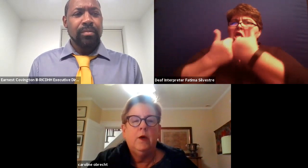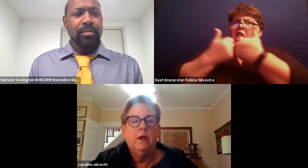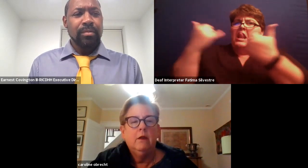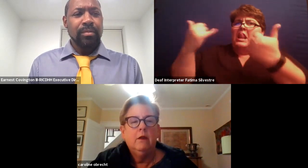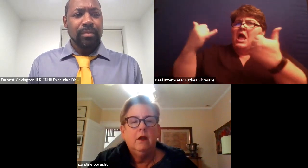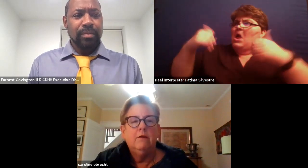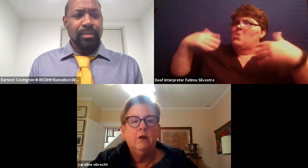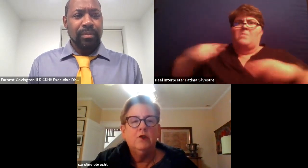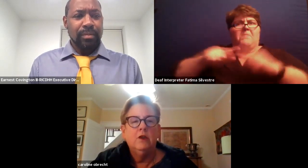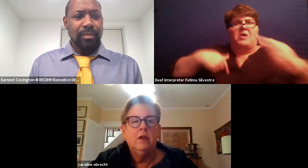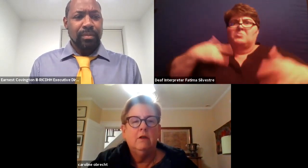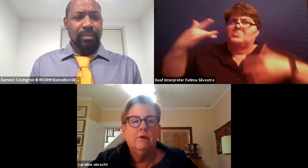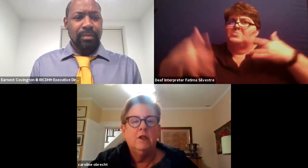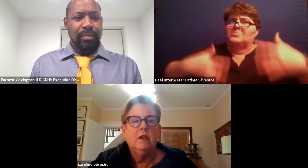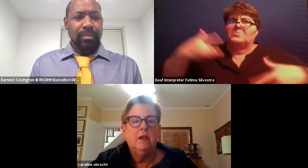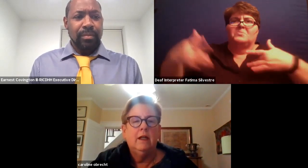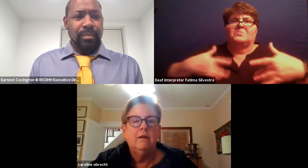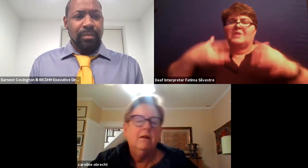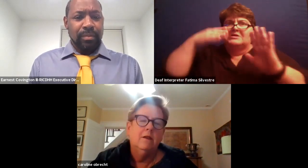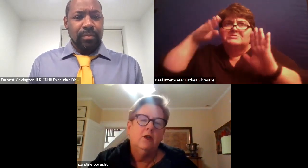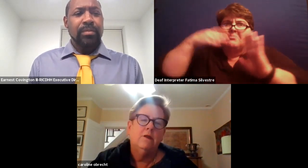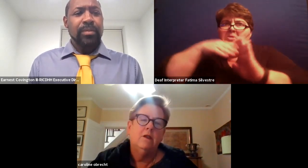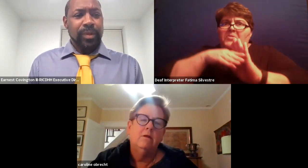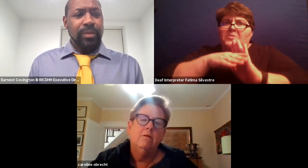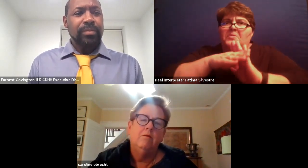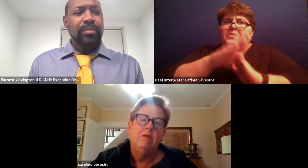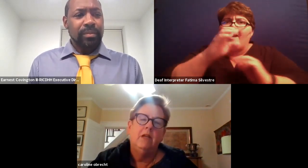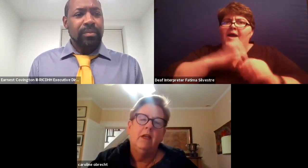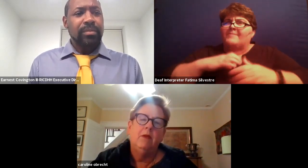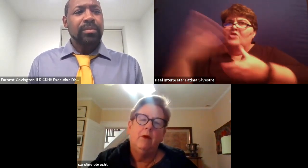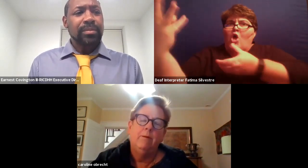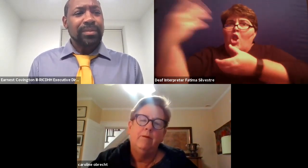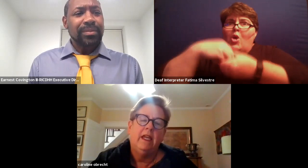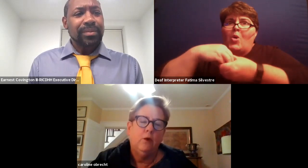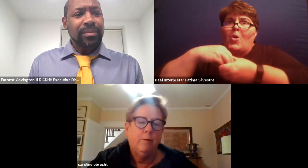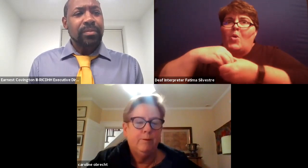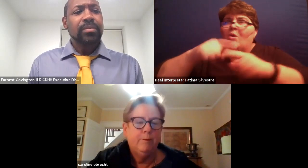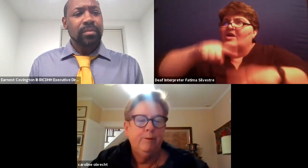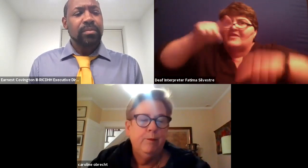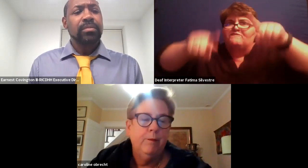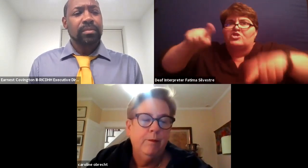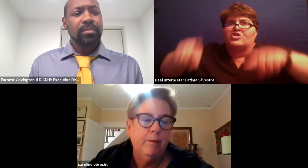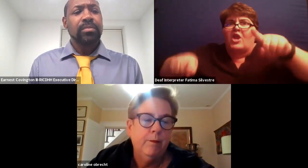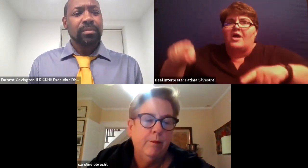which we're going of inclusion and diversity and service to many, many people. Thank you.